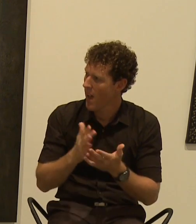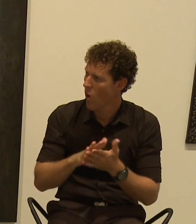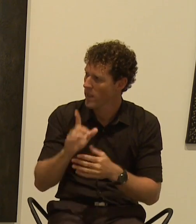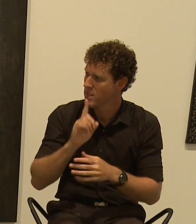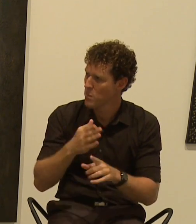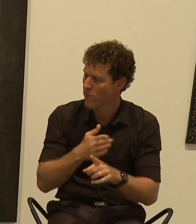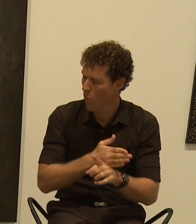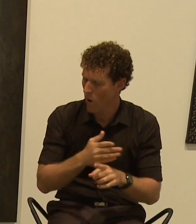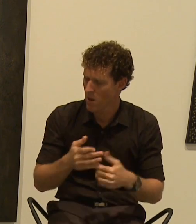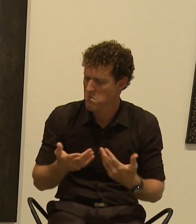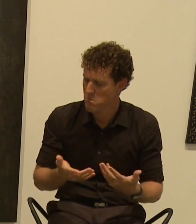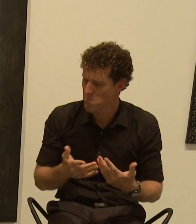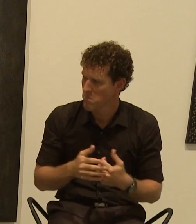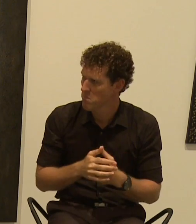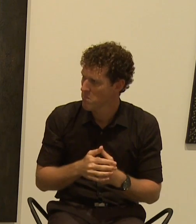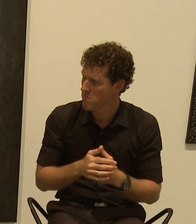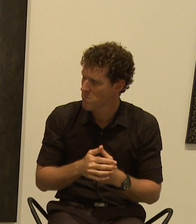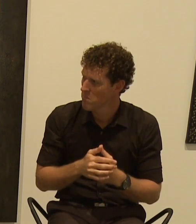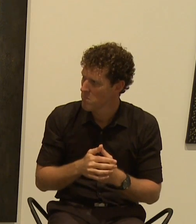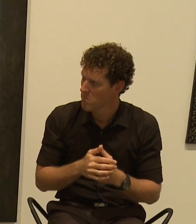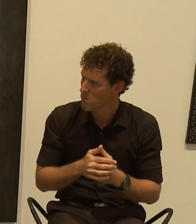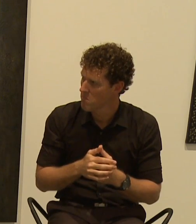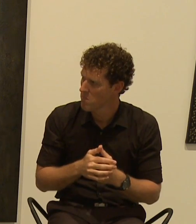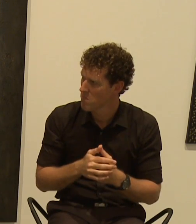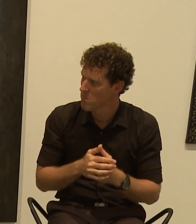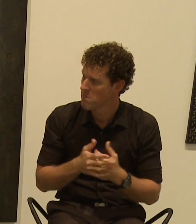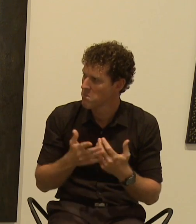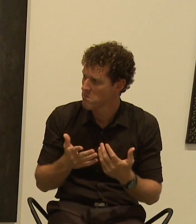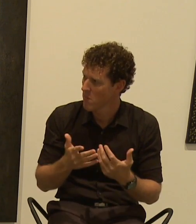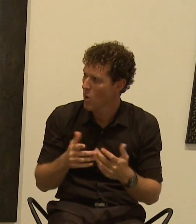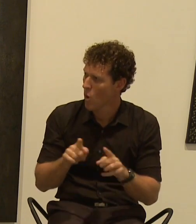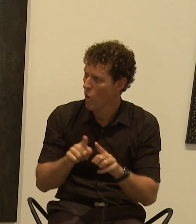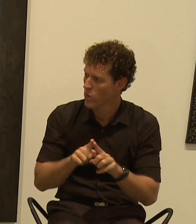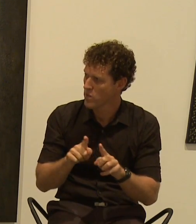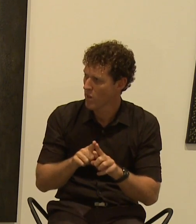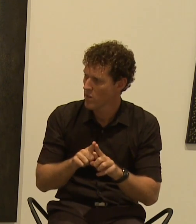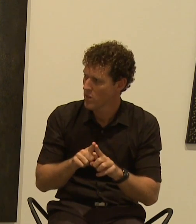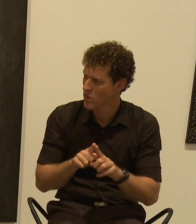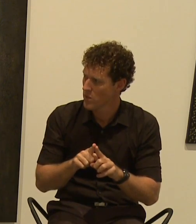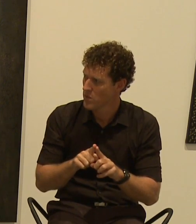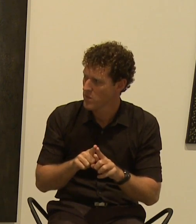with other dot works. And I think